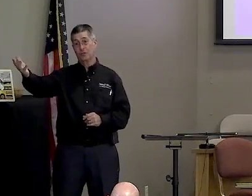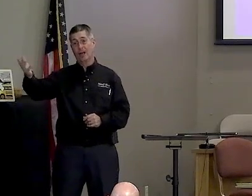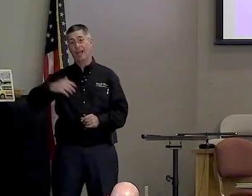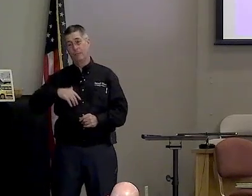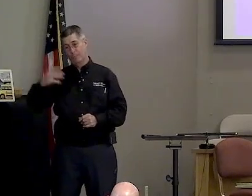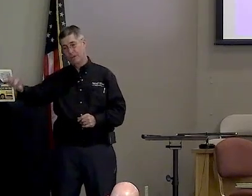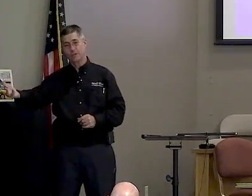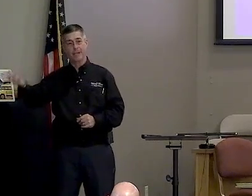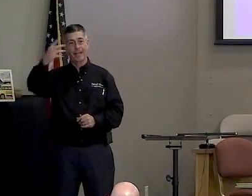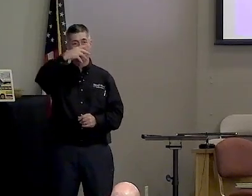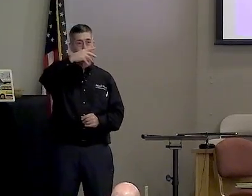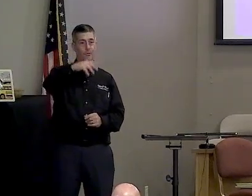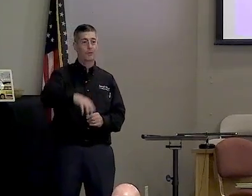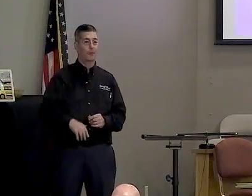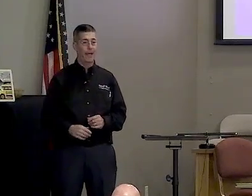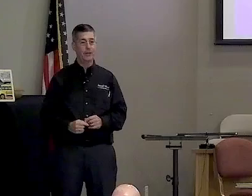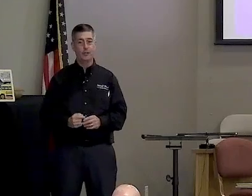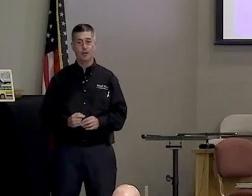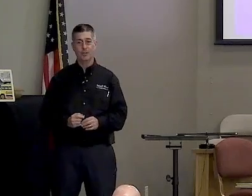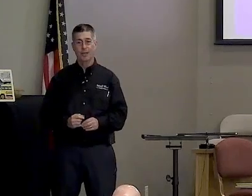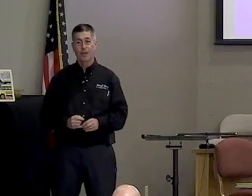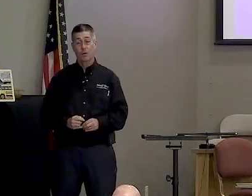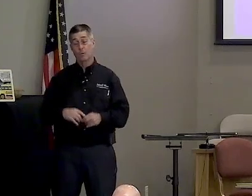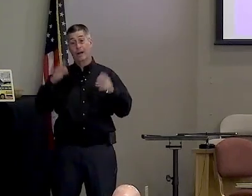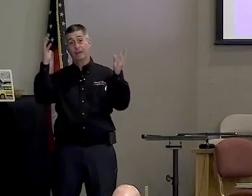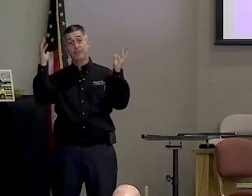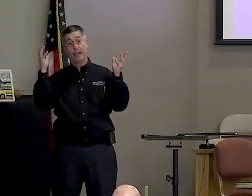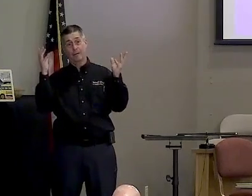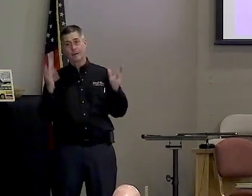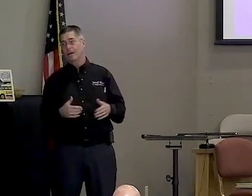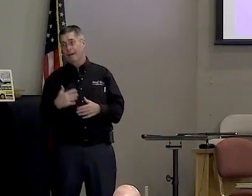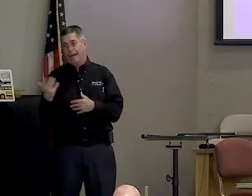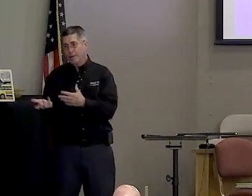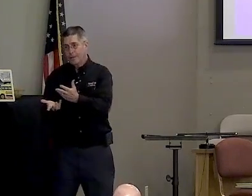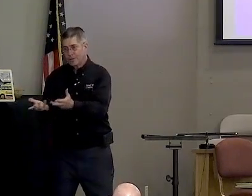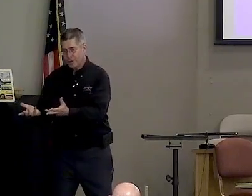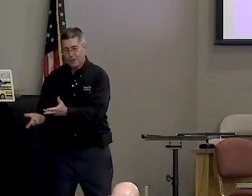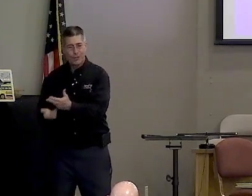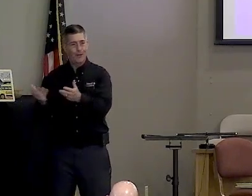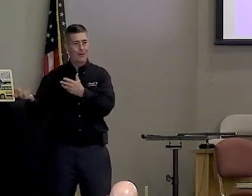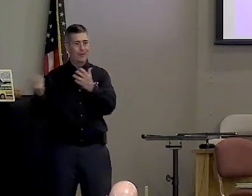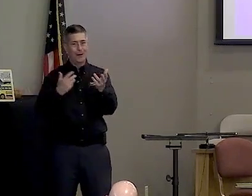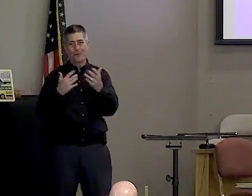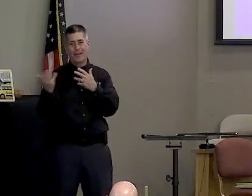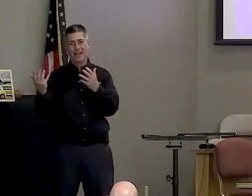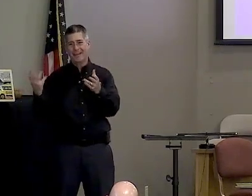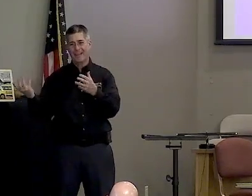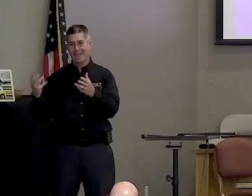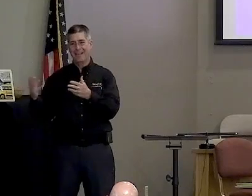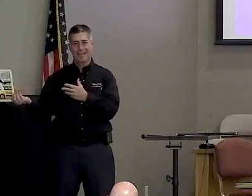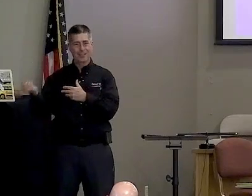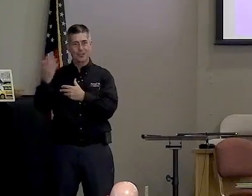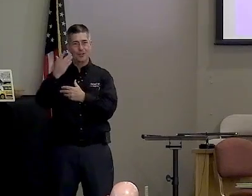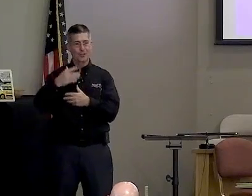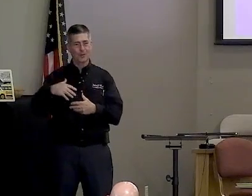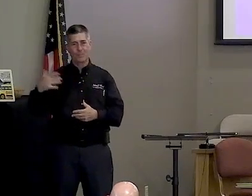drive, we'd make sure they get a ride to church. When we're out of town, how do you get to church, you know, and try to work out how they can get to church on a bus